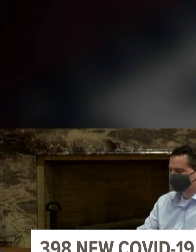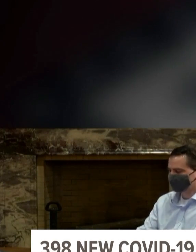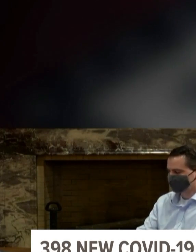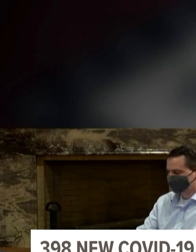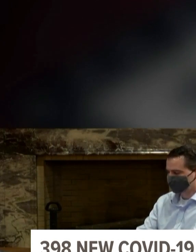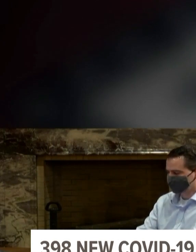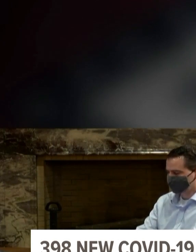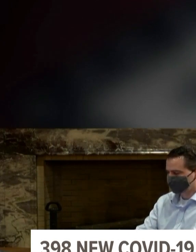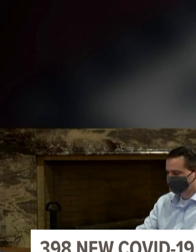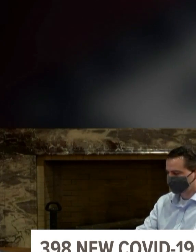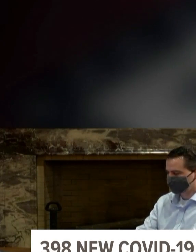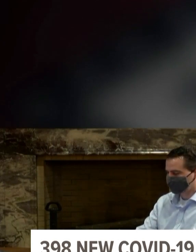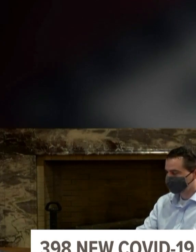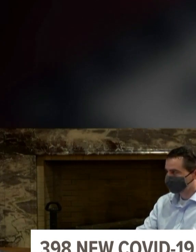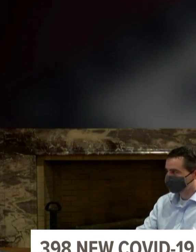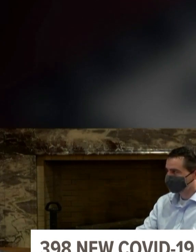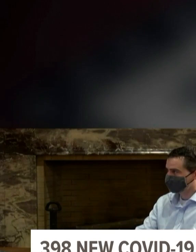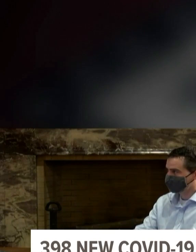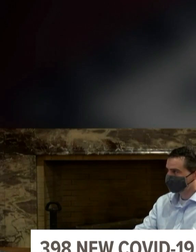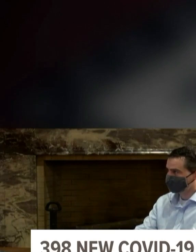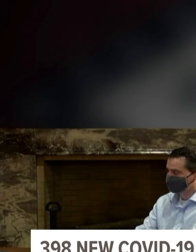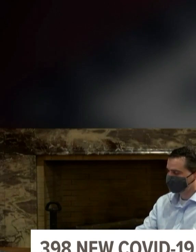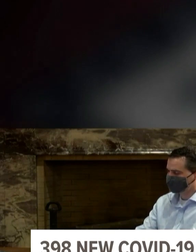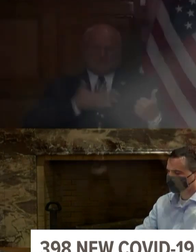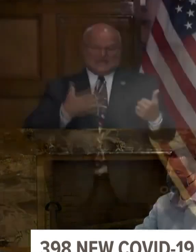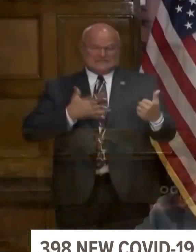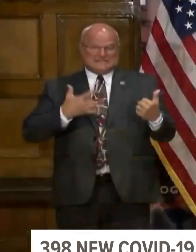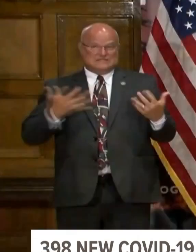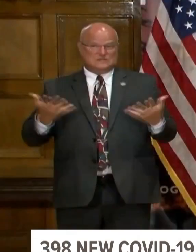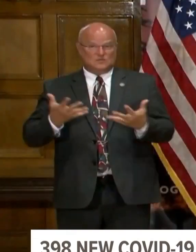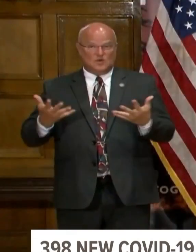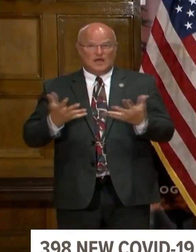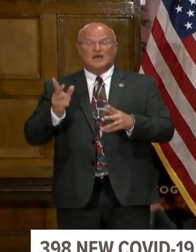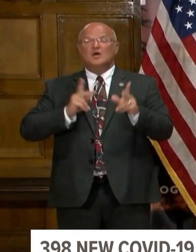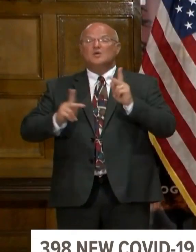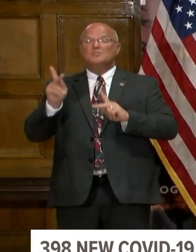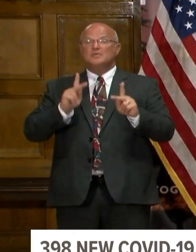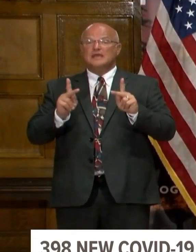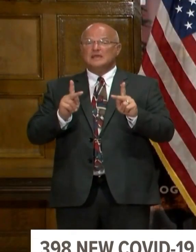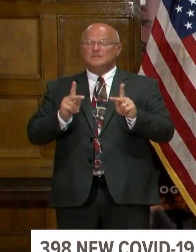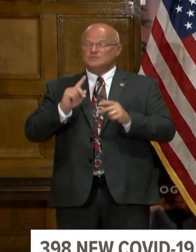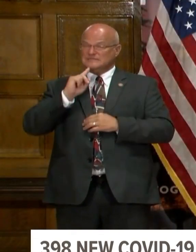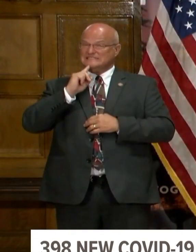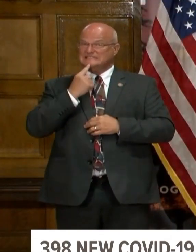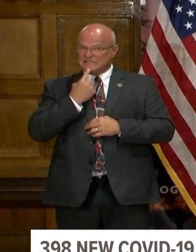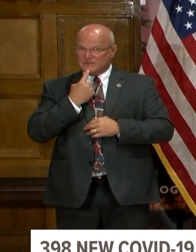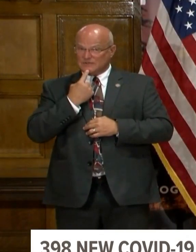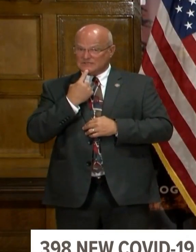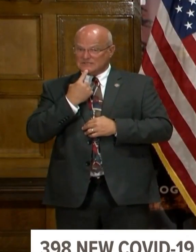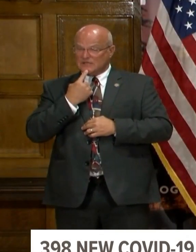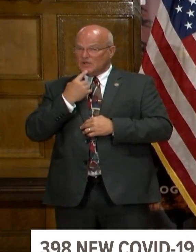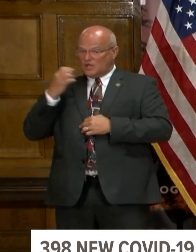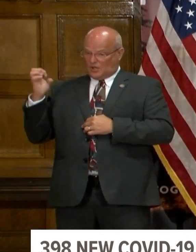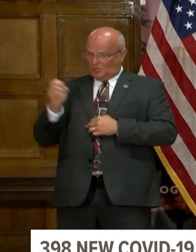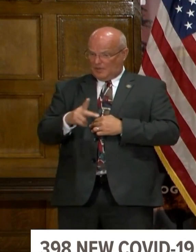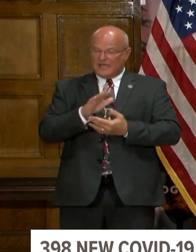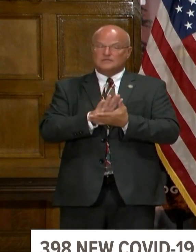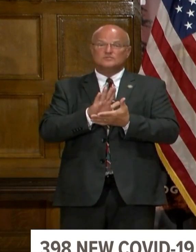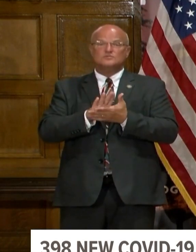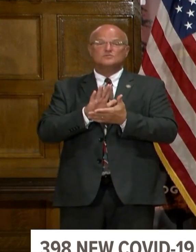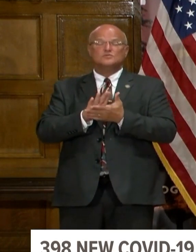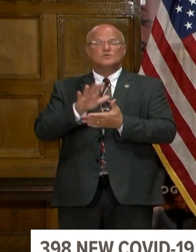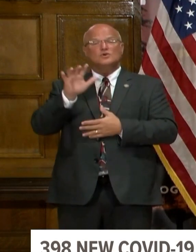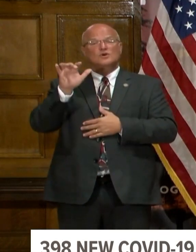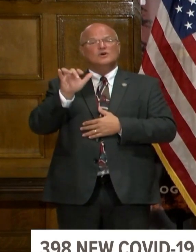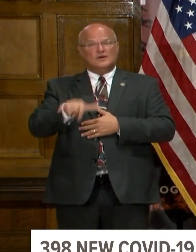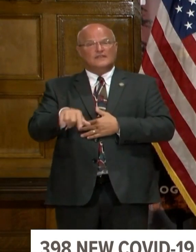encouraged by it. My sense is that people are taking it very seriously as we go back to school,